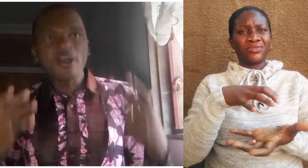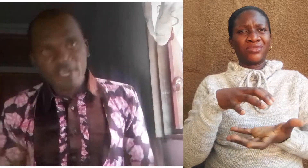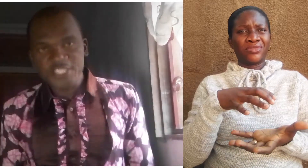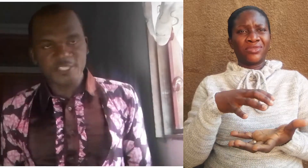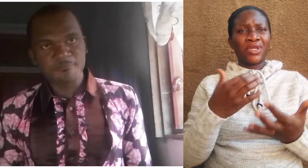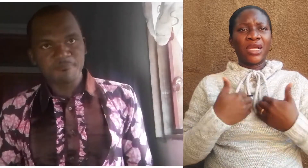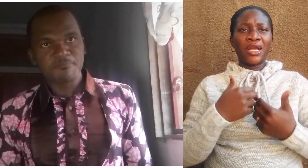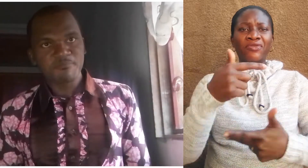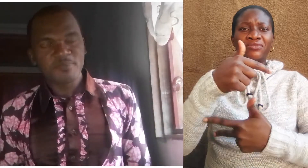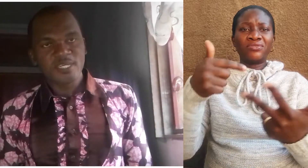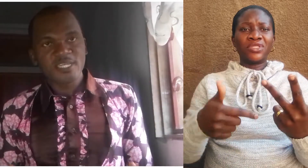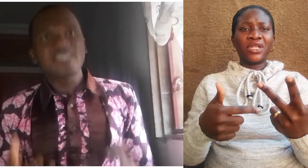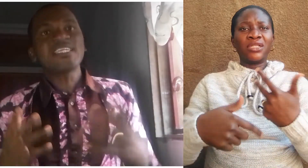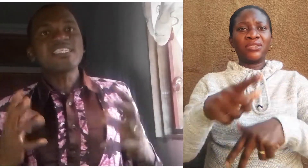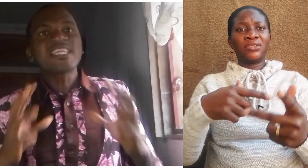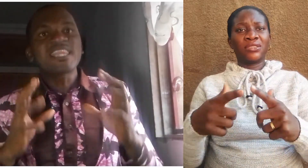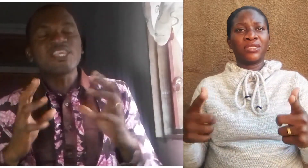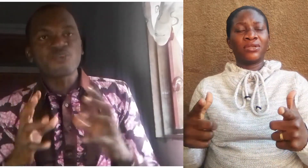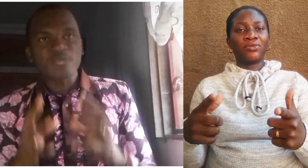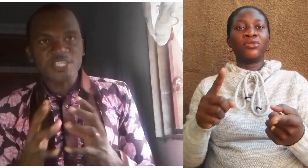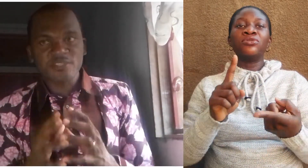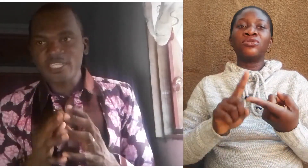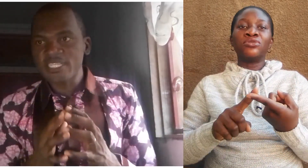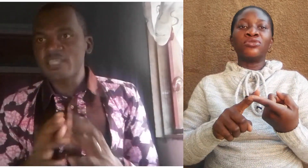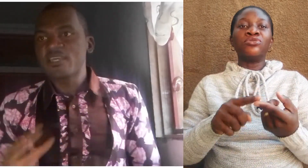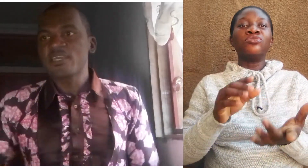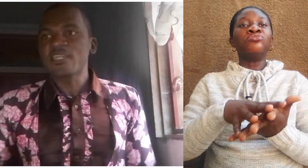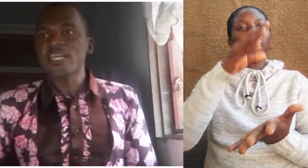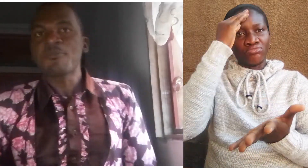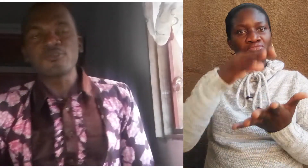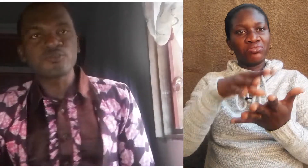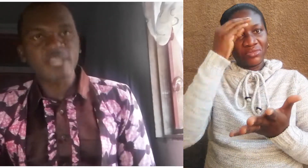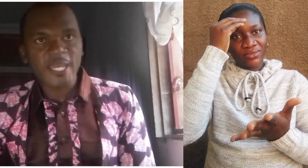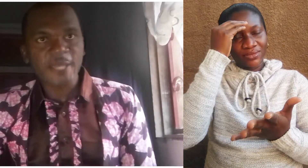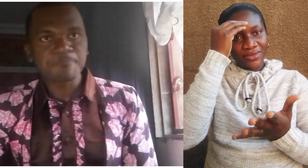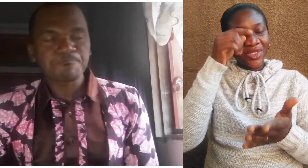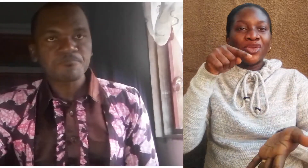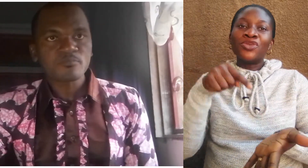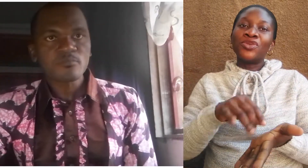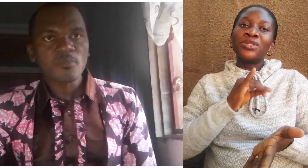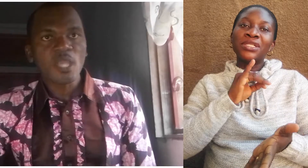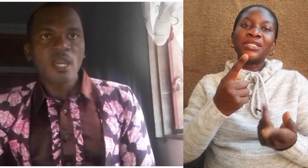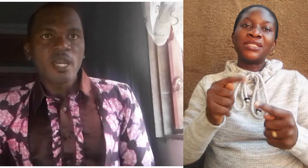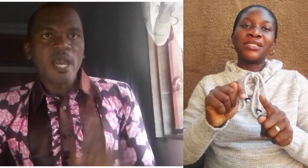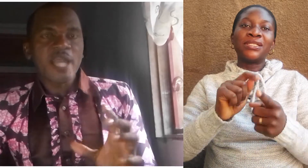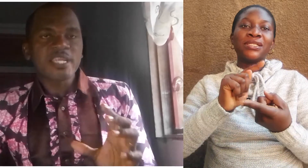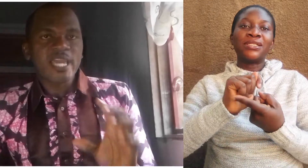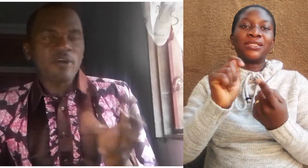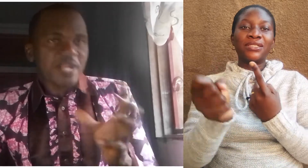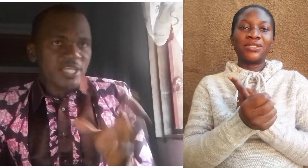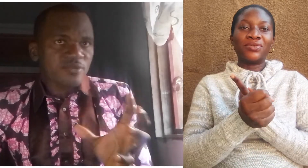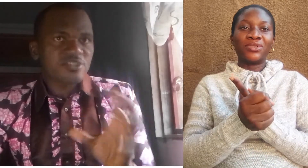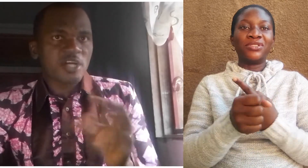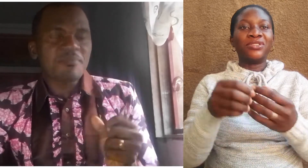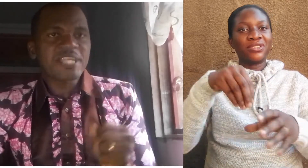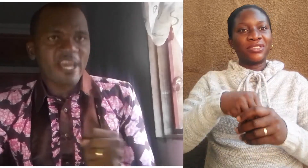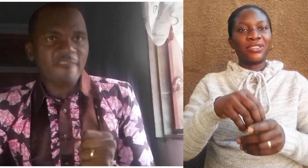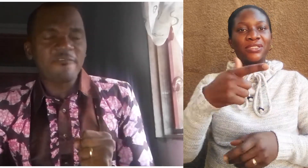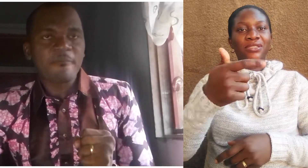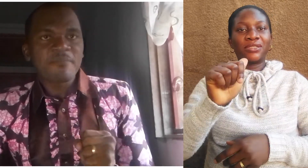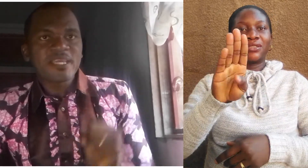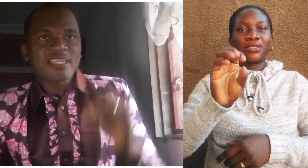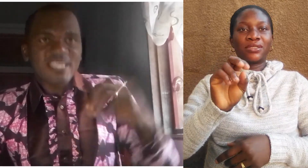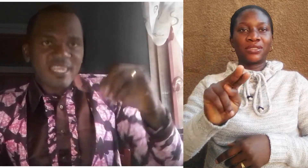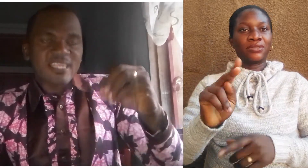the knowledge. This is the situation in Gabon today. And according to some